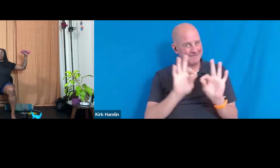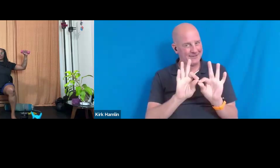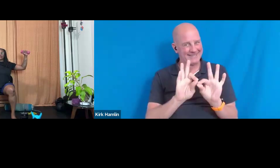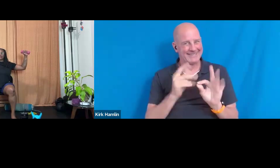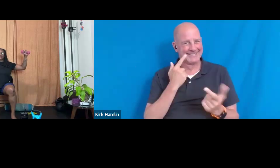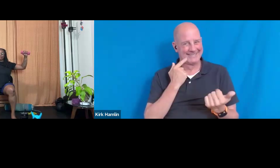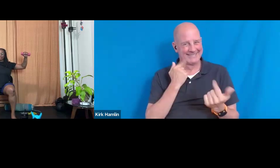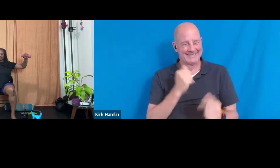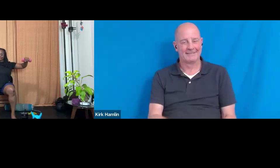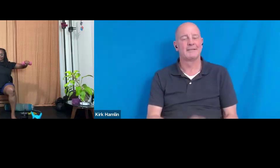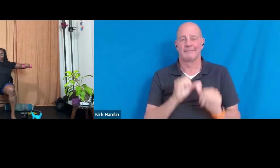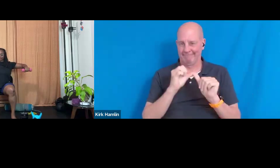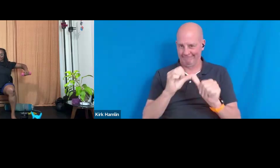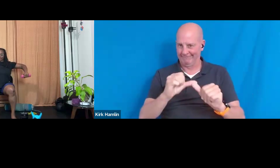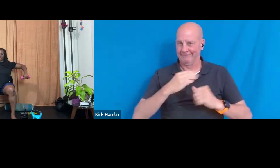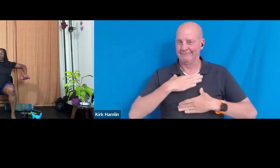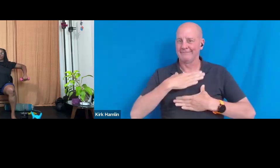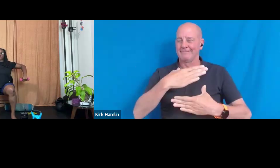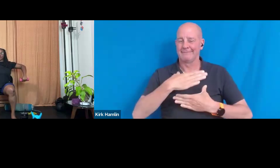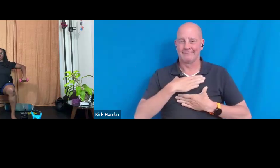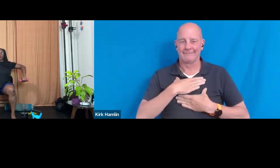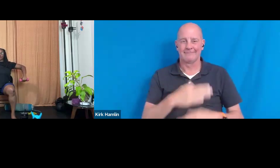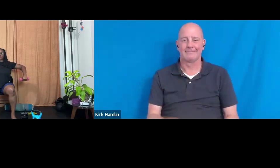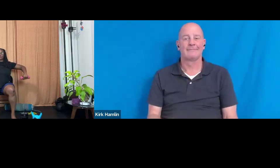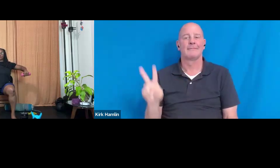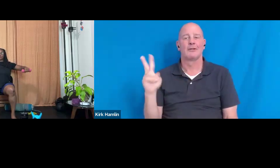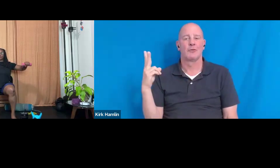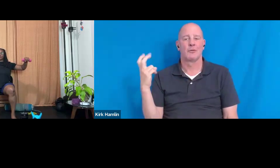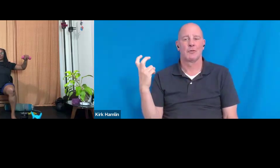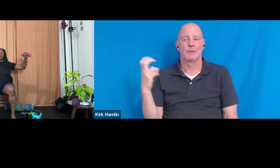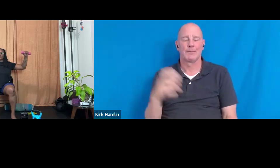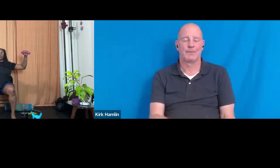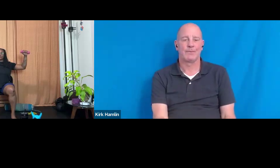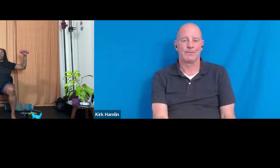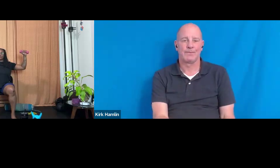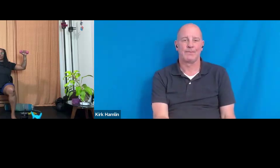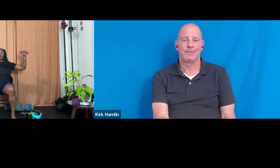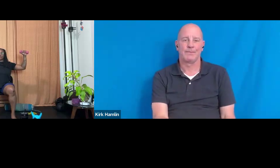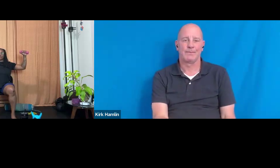have to keep doing it. 2 more times.